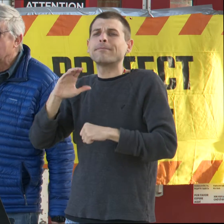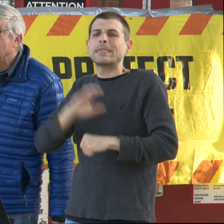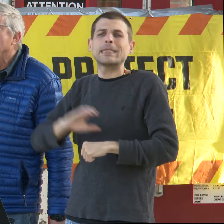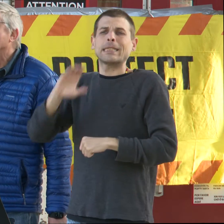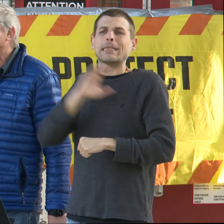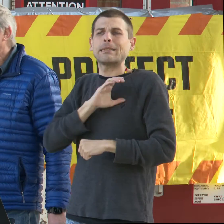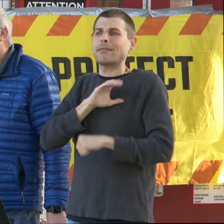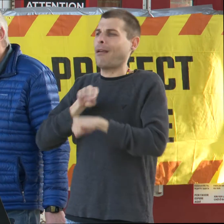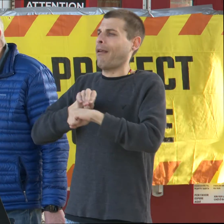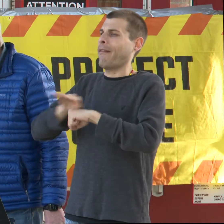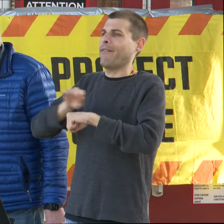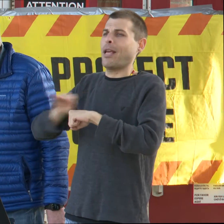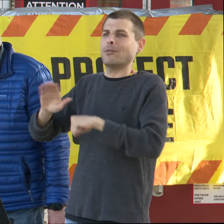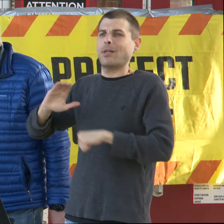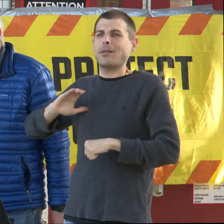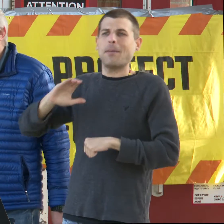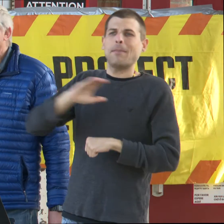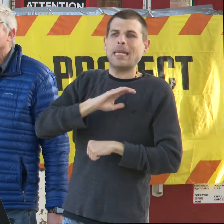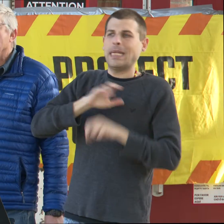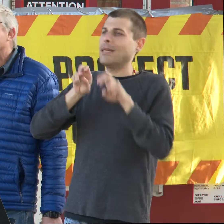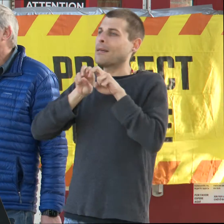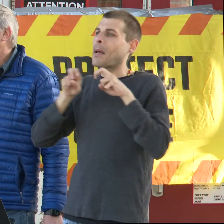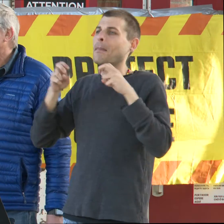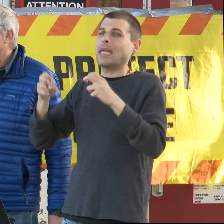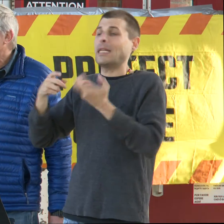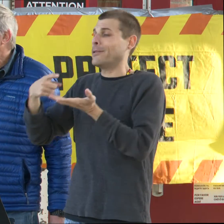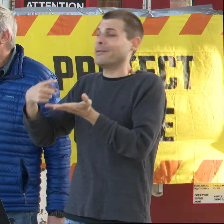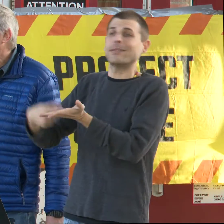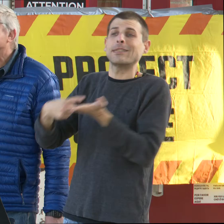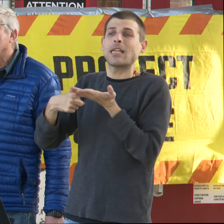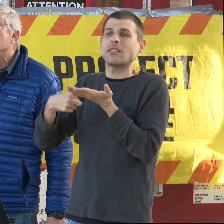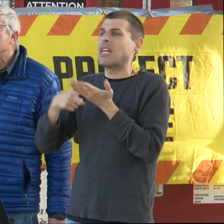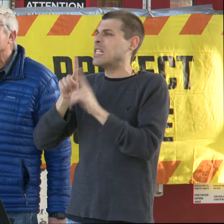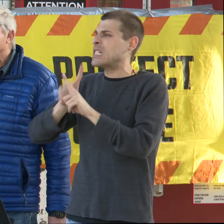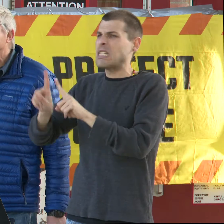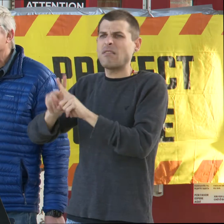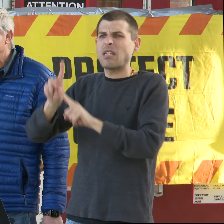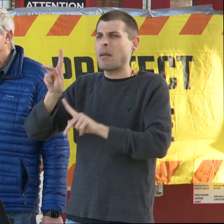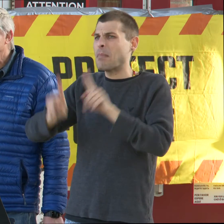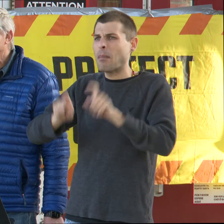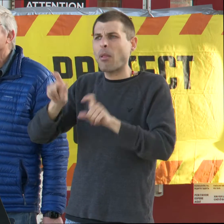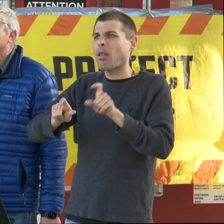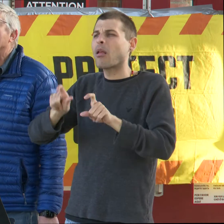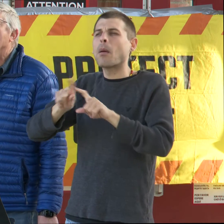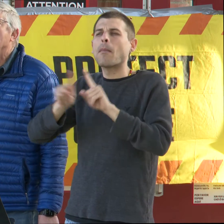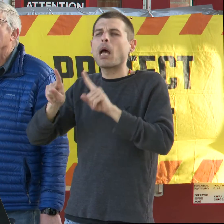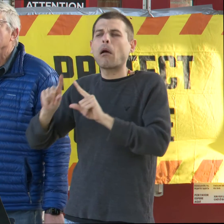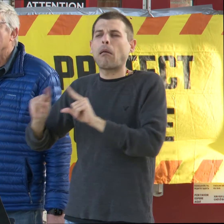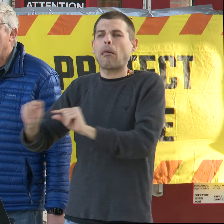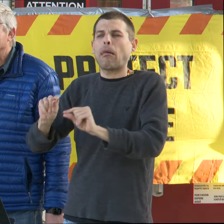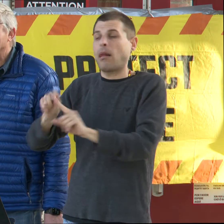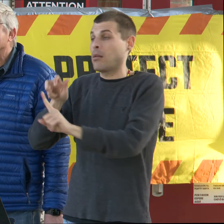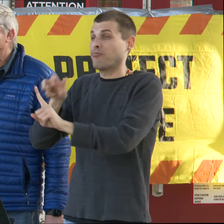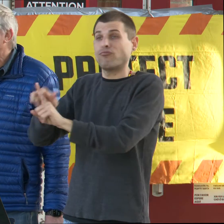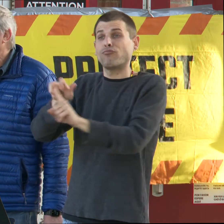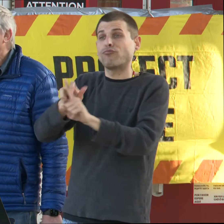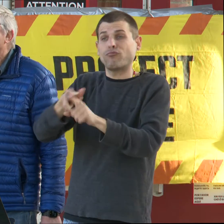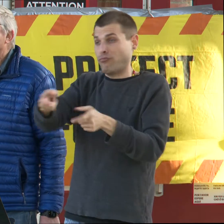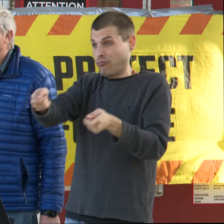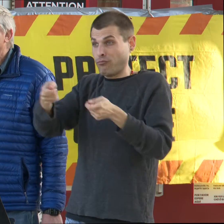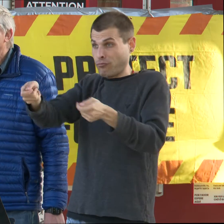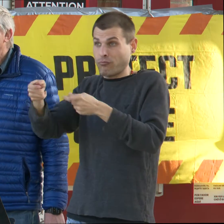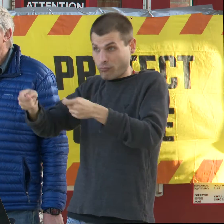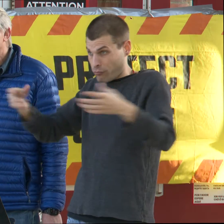on both the zoning and the transportation plan. They had representatives from all of the close-in neighborhoods on that